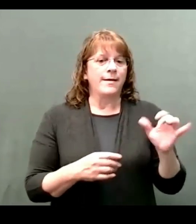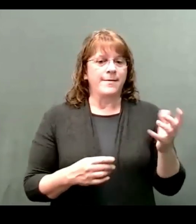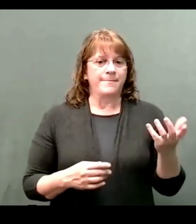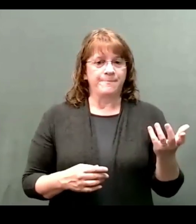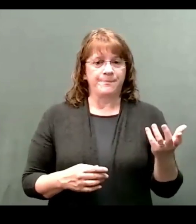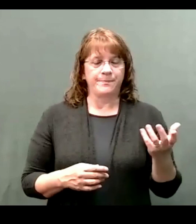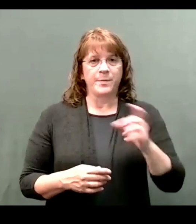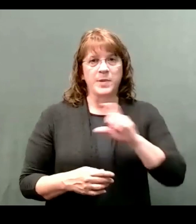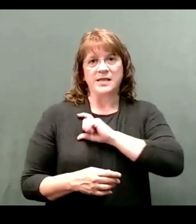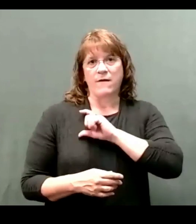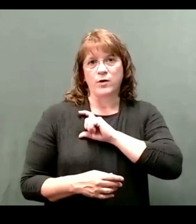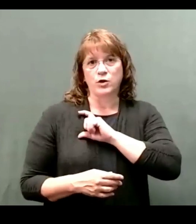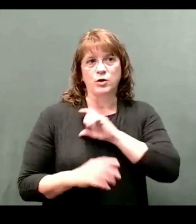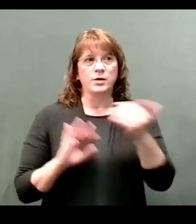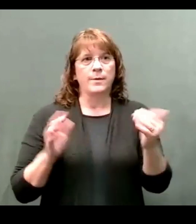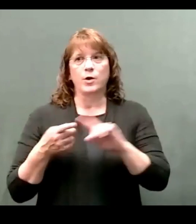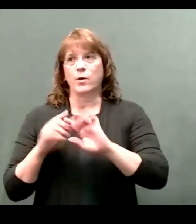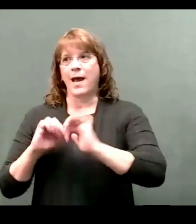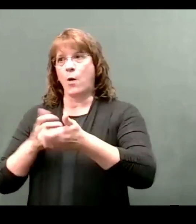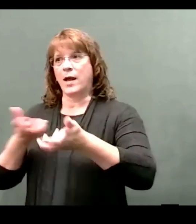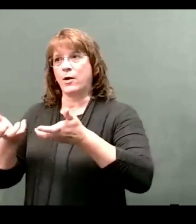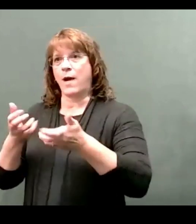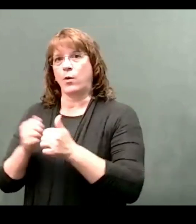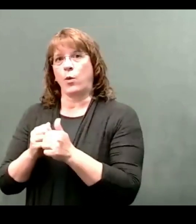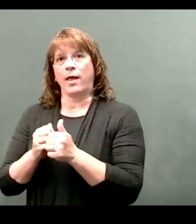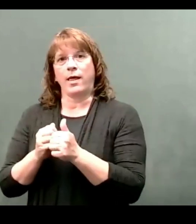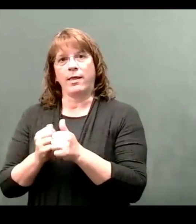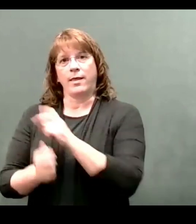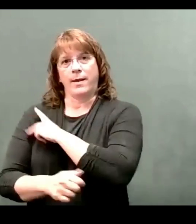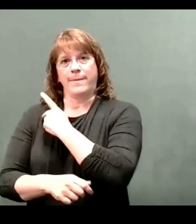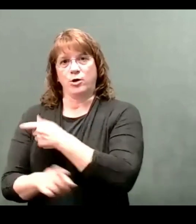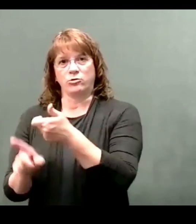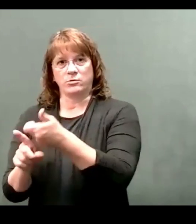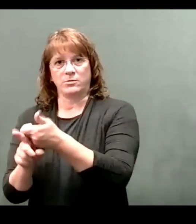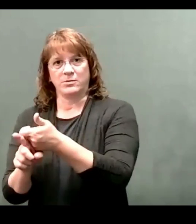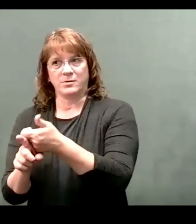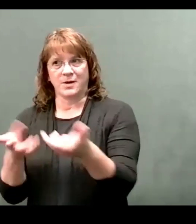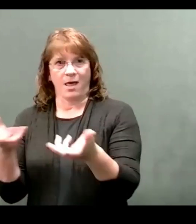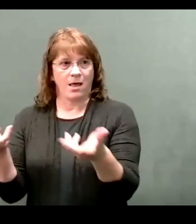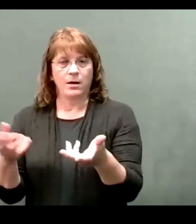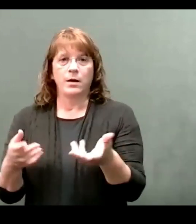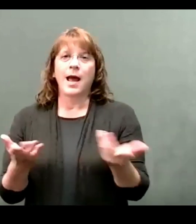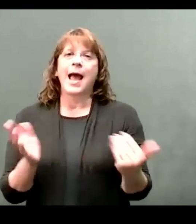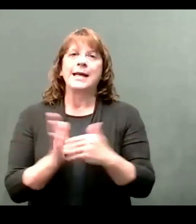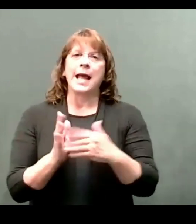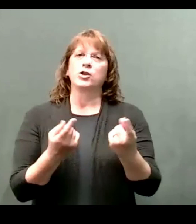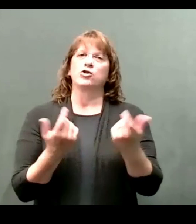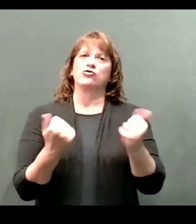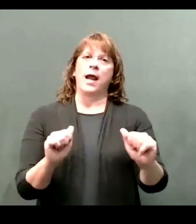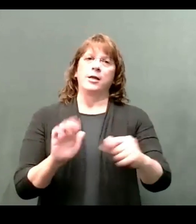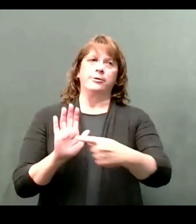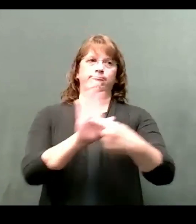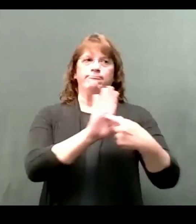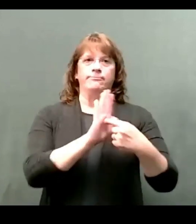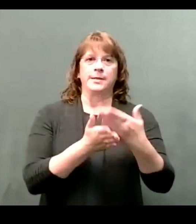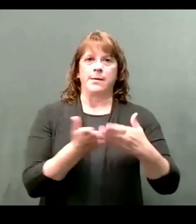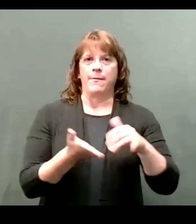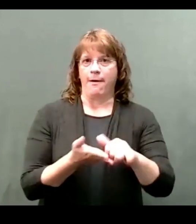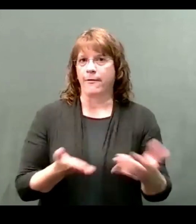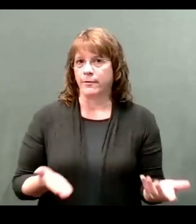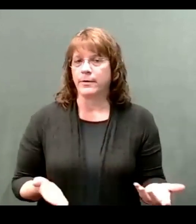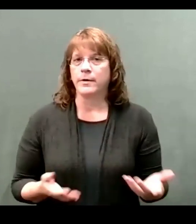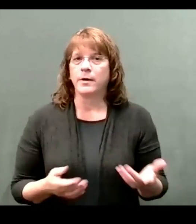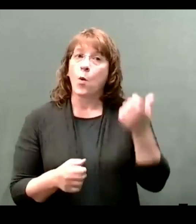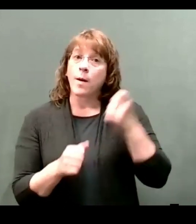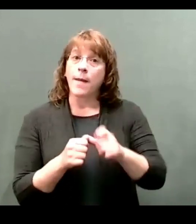like police officers, versus how we may interact with our patients. And so again, just kind of calling some of that out. And again, remembering that